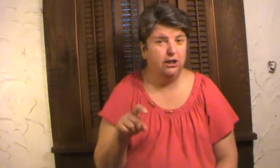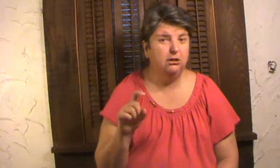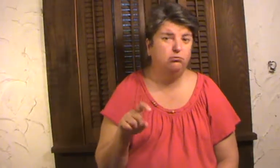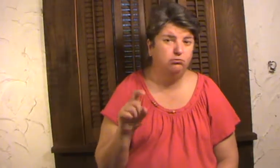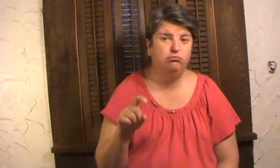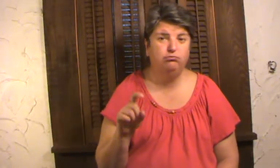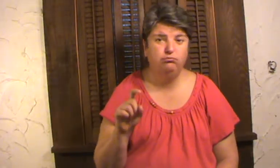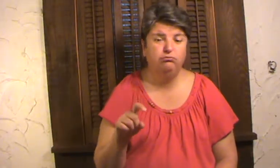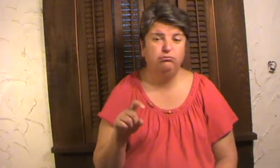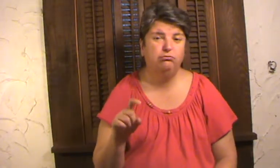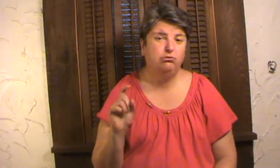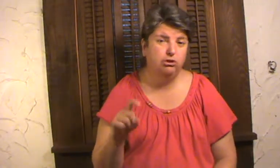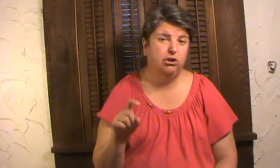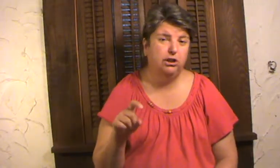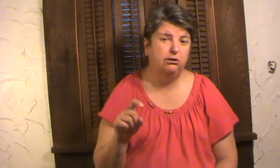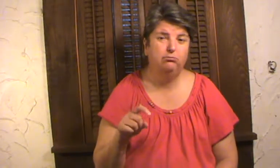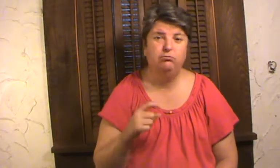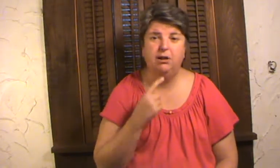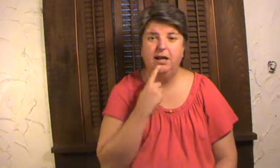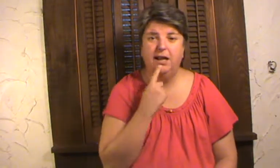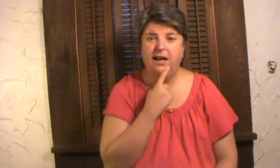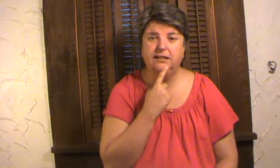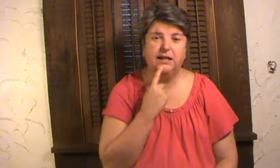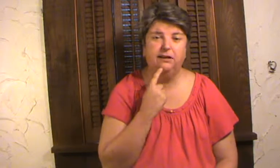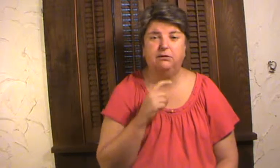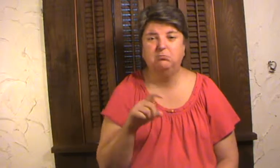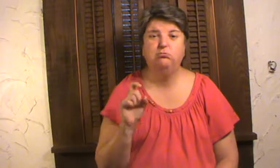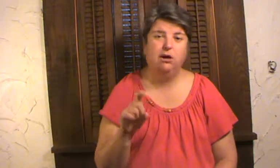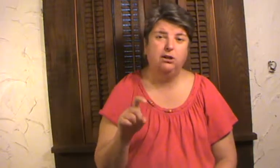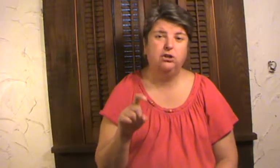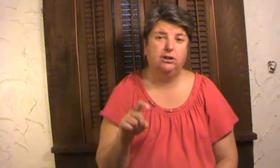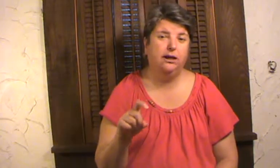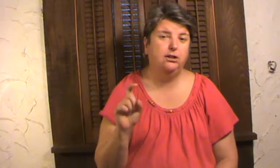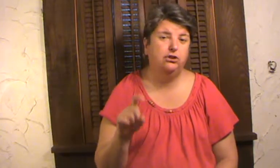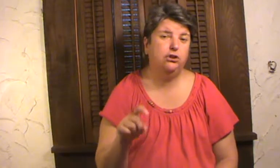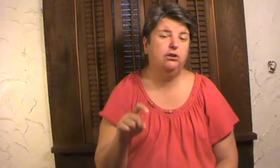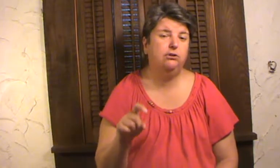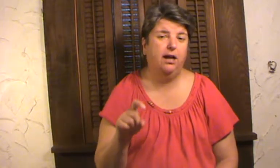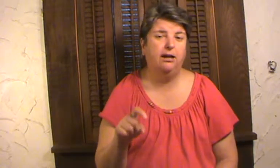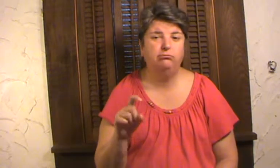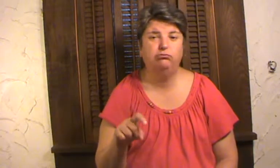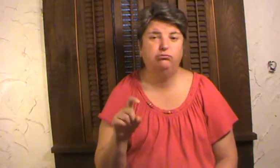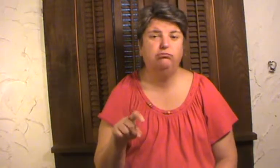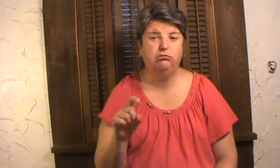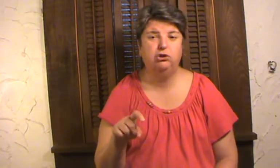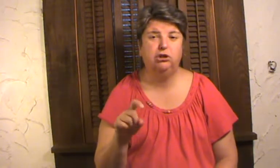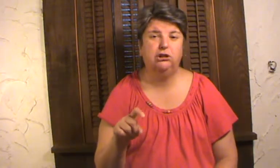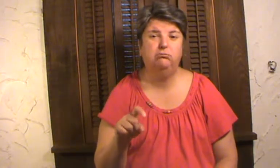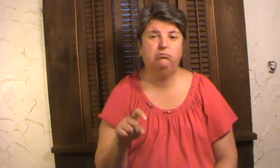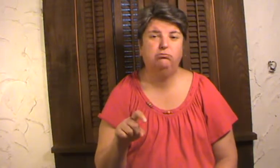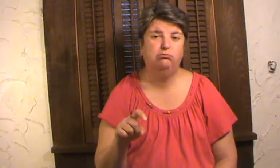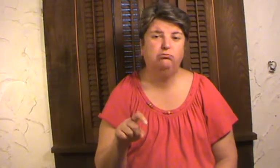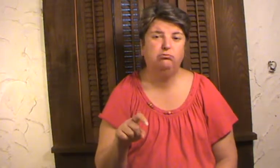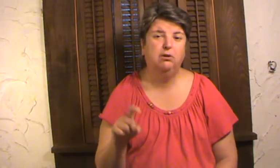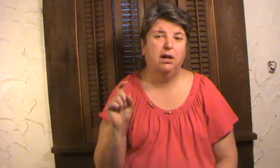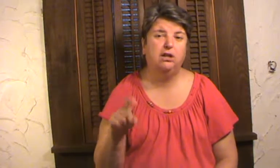Should, and it's kind of a nonchalant, I should do that, should, I